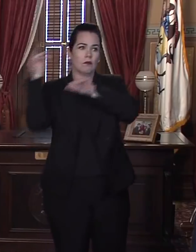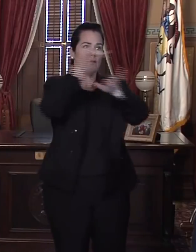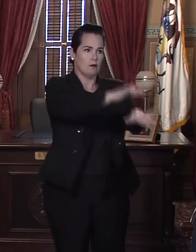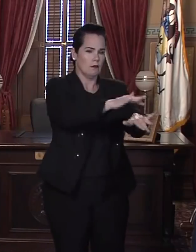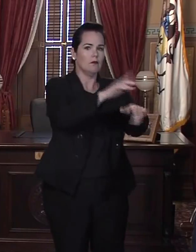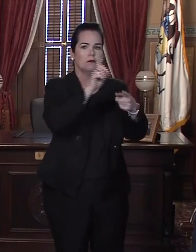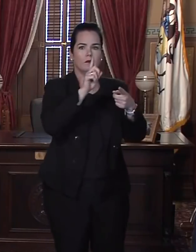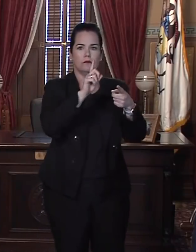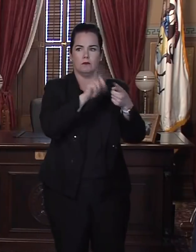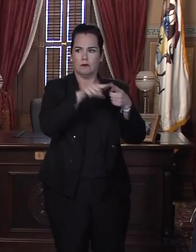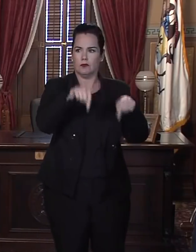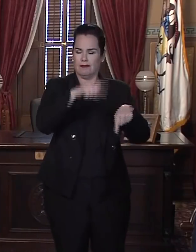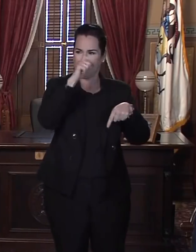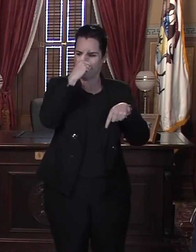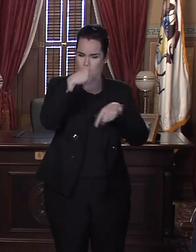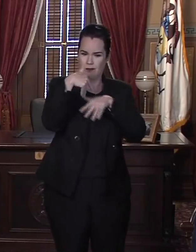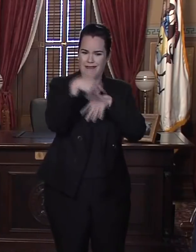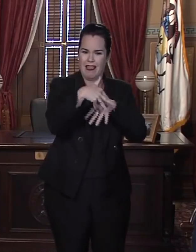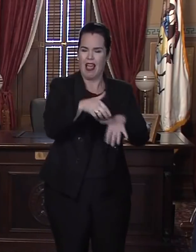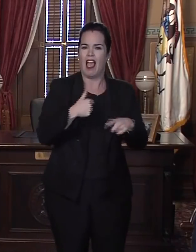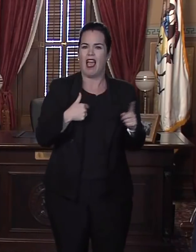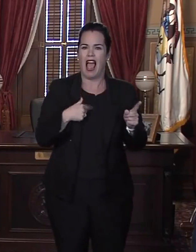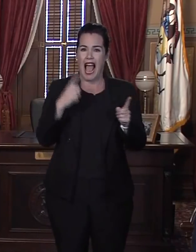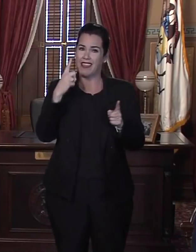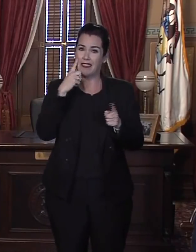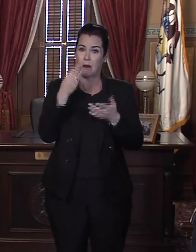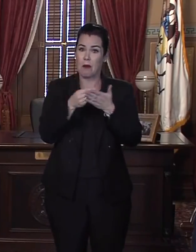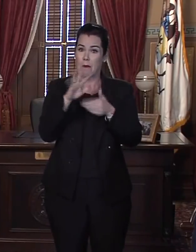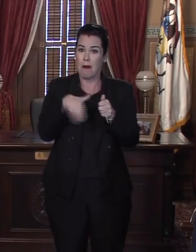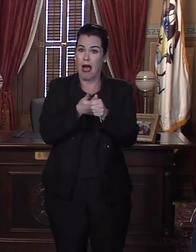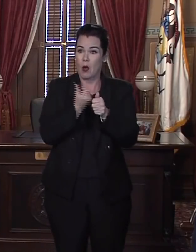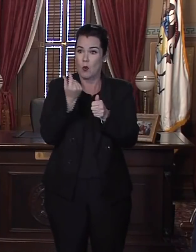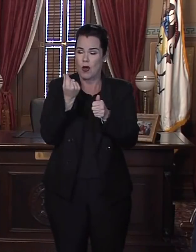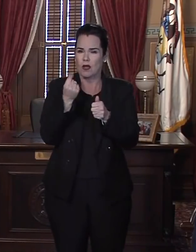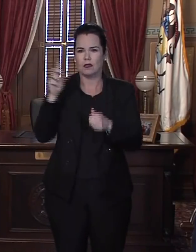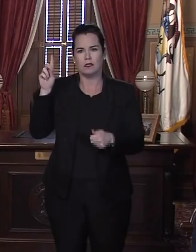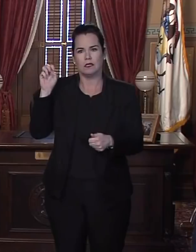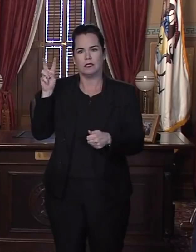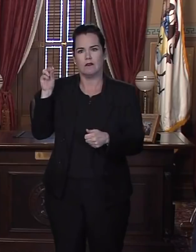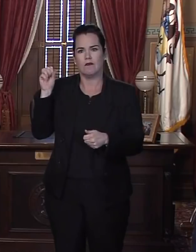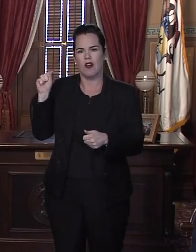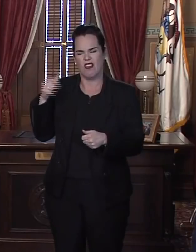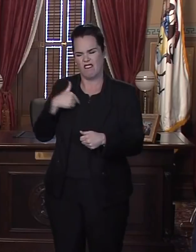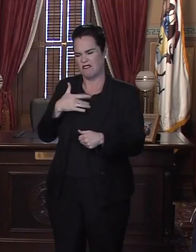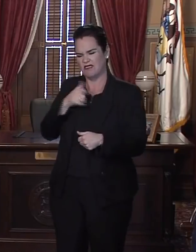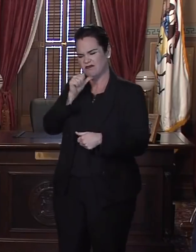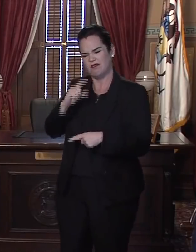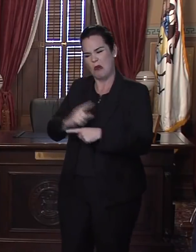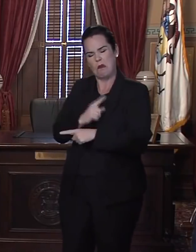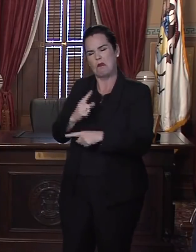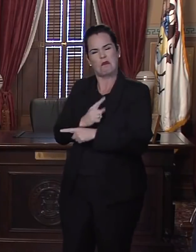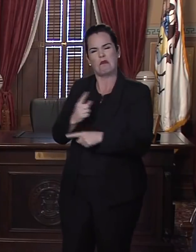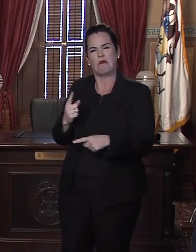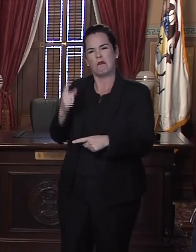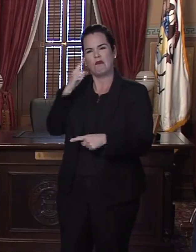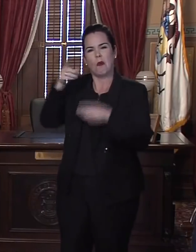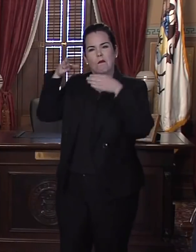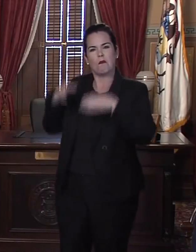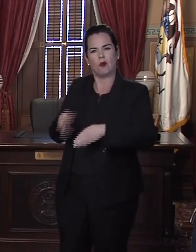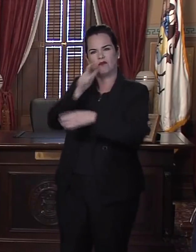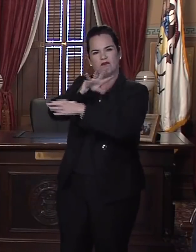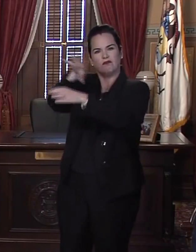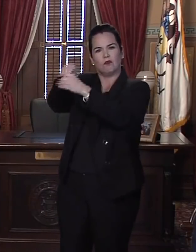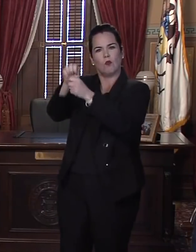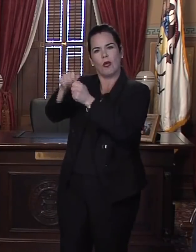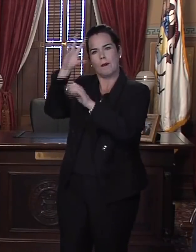family. And I think it's really inappropriate for a sitting member of the United States President's cabinet to